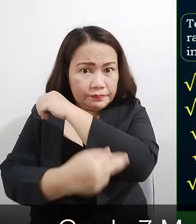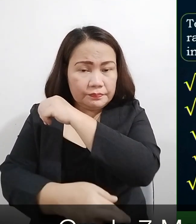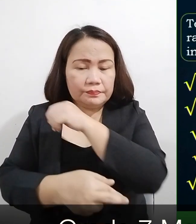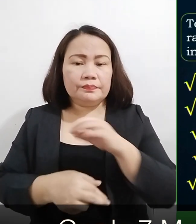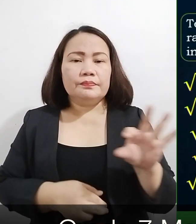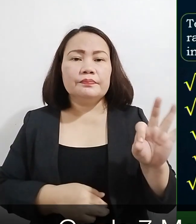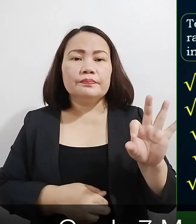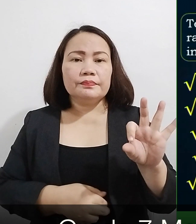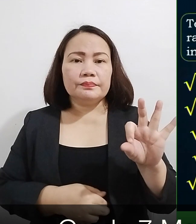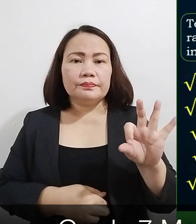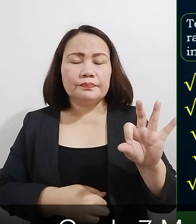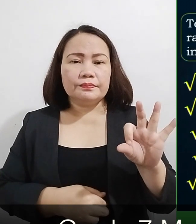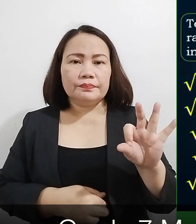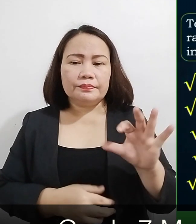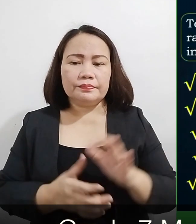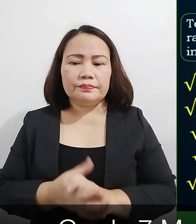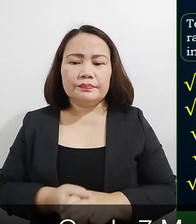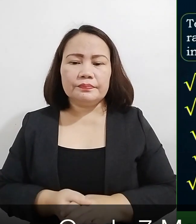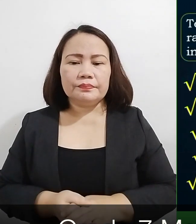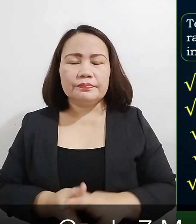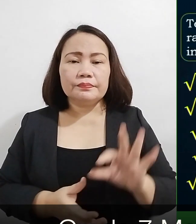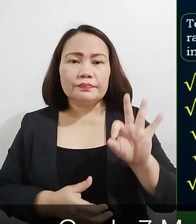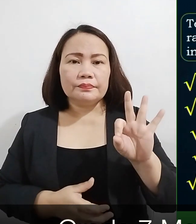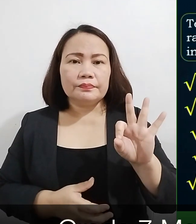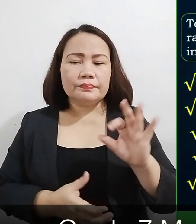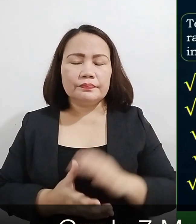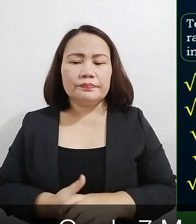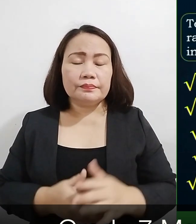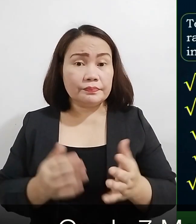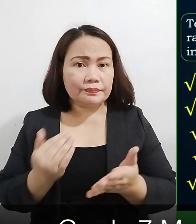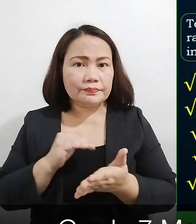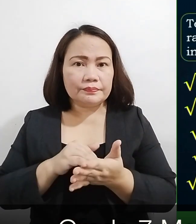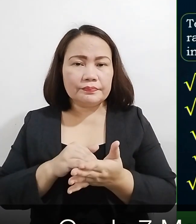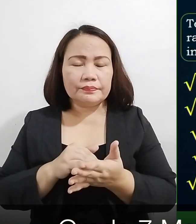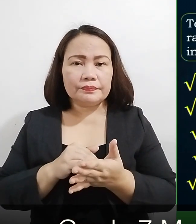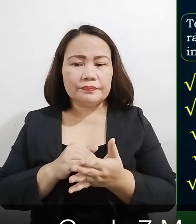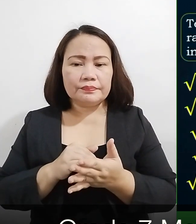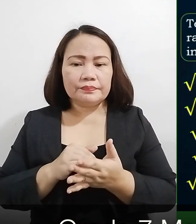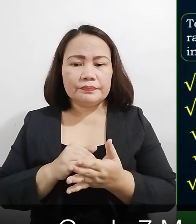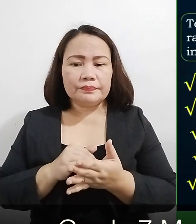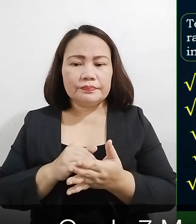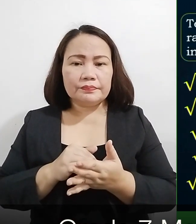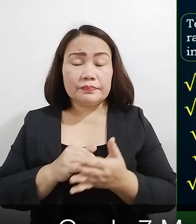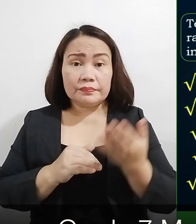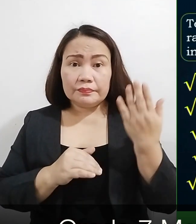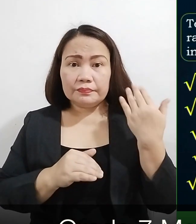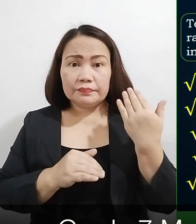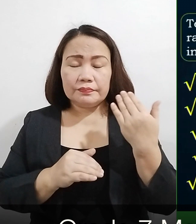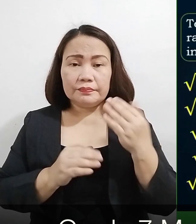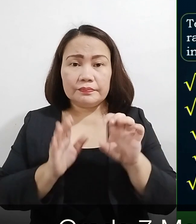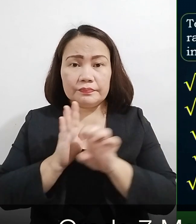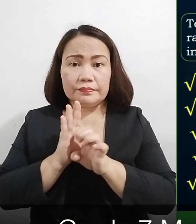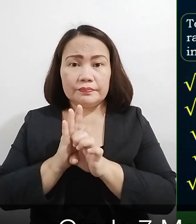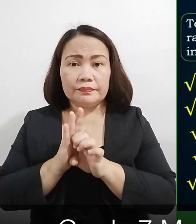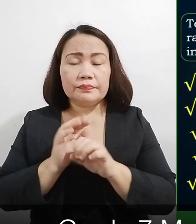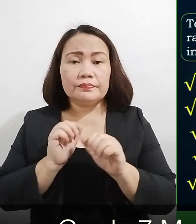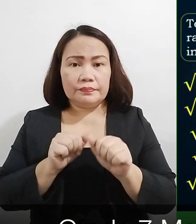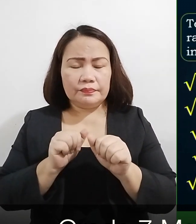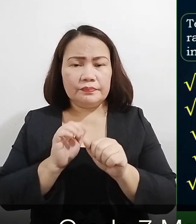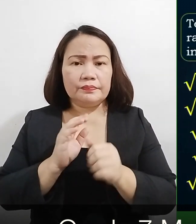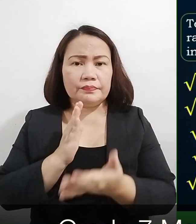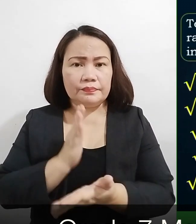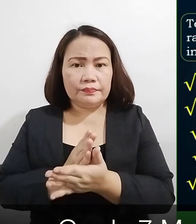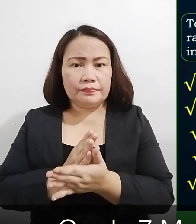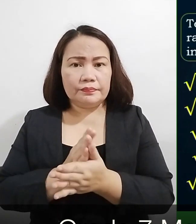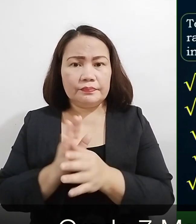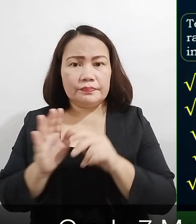root? Very good. That is 9. Okay? So, ulitin ko ha, kanina, nung nilabas ko yung given,